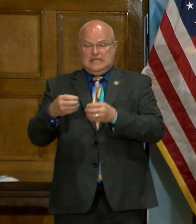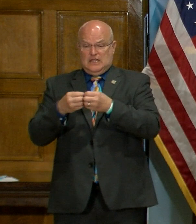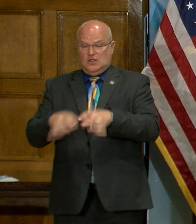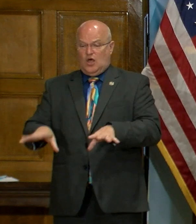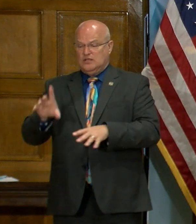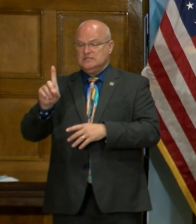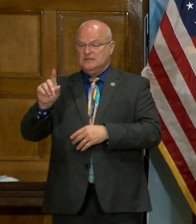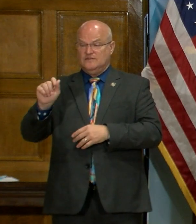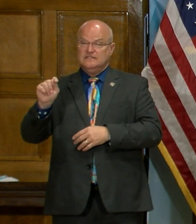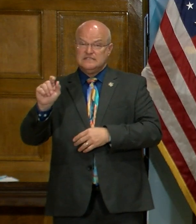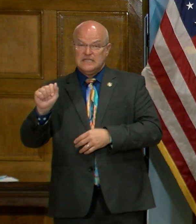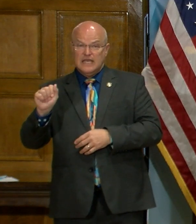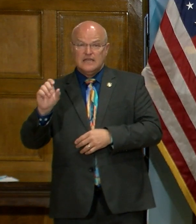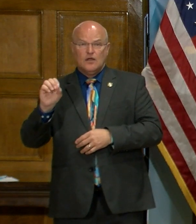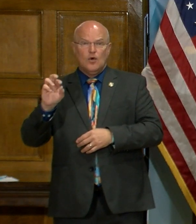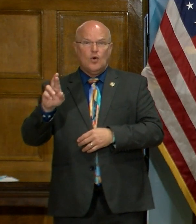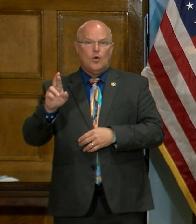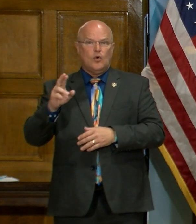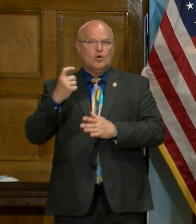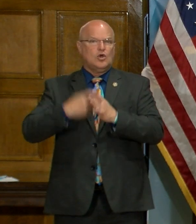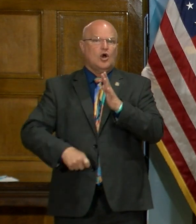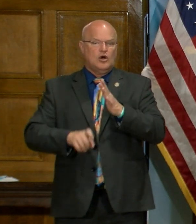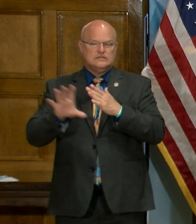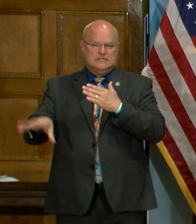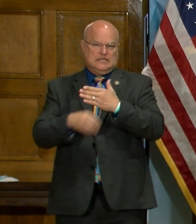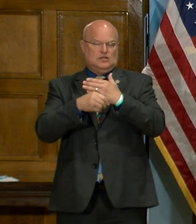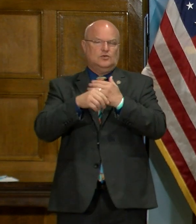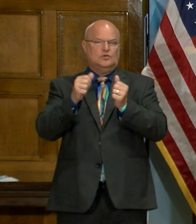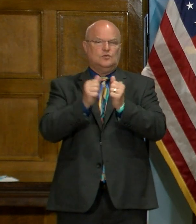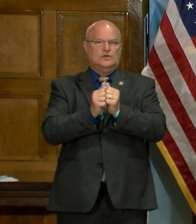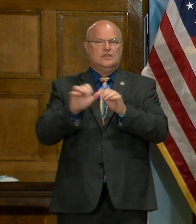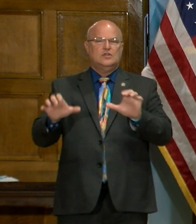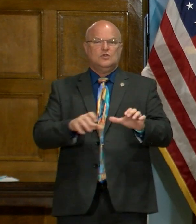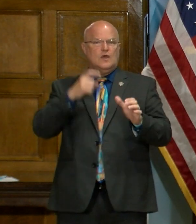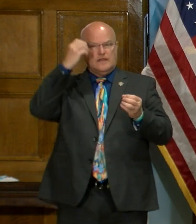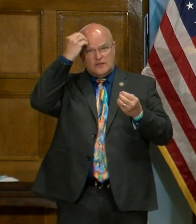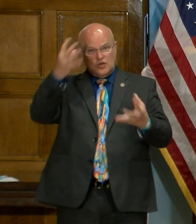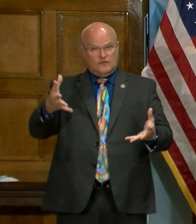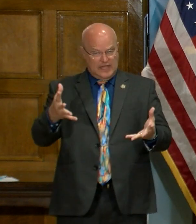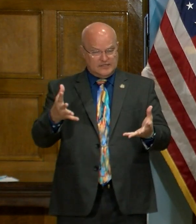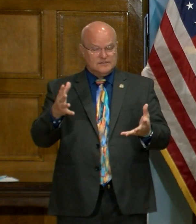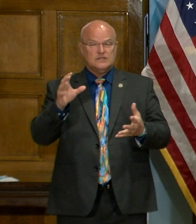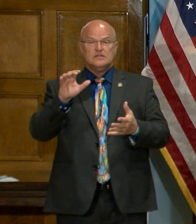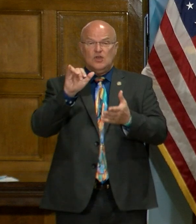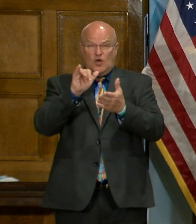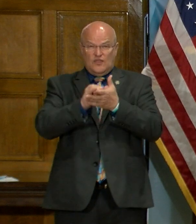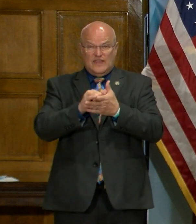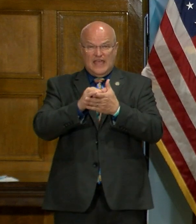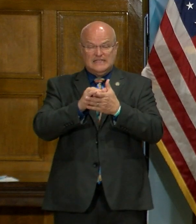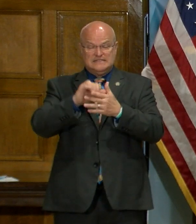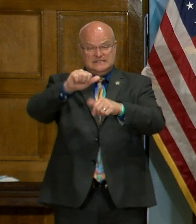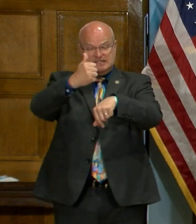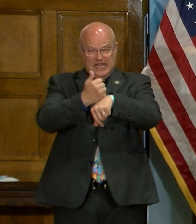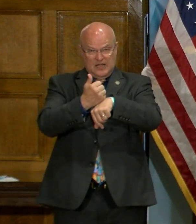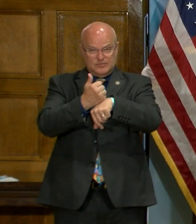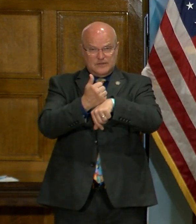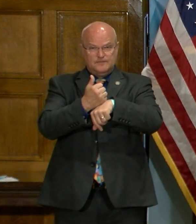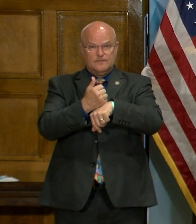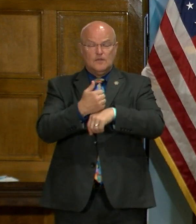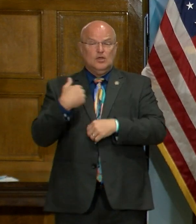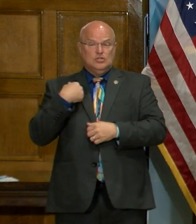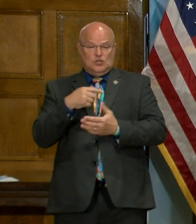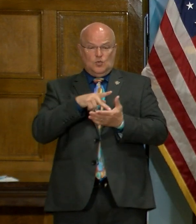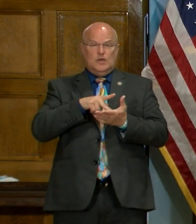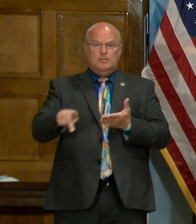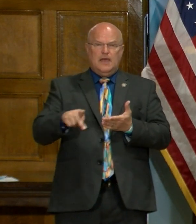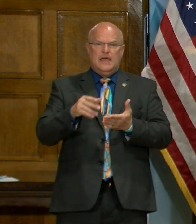of data or cost that might be incurred in doing the notifications. So that's in place in terms, so we